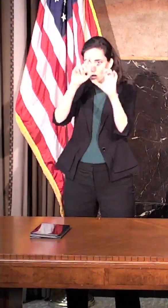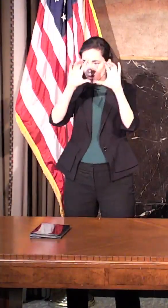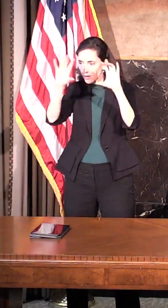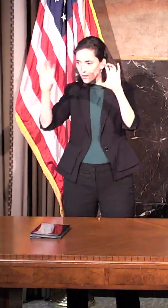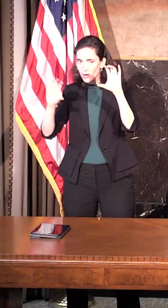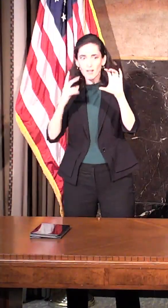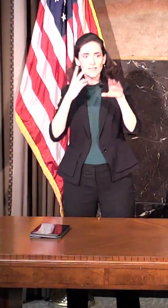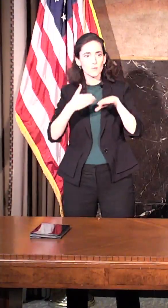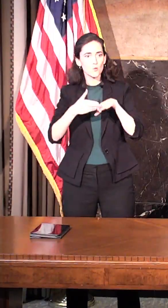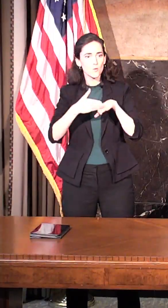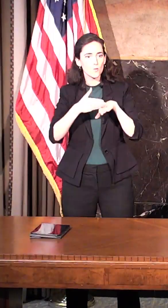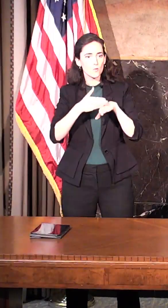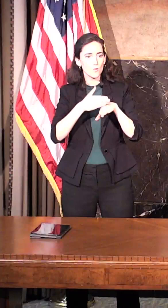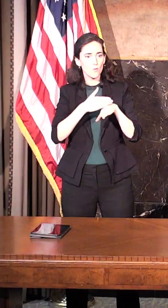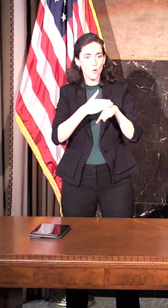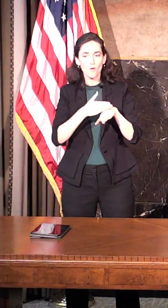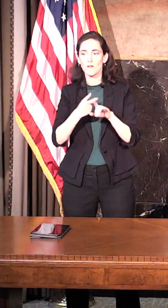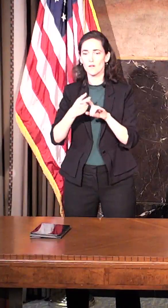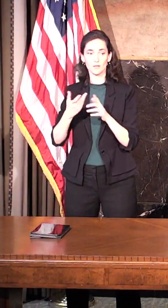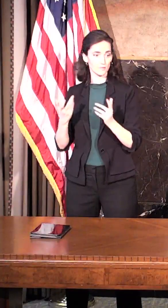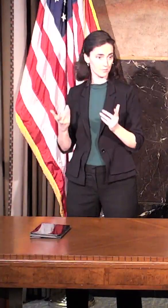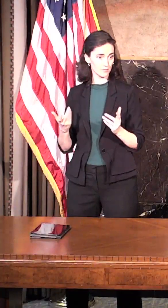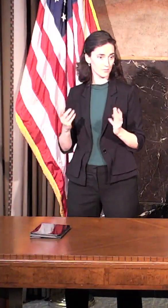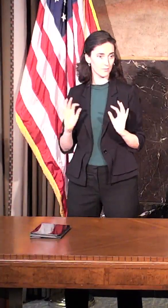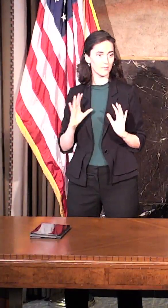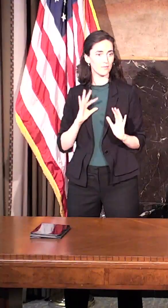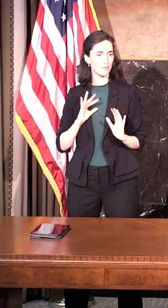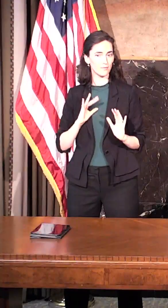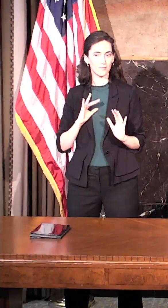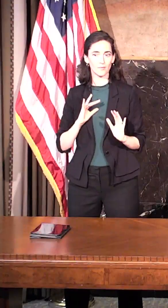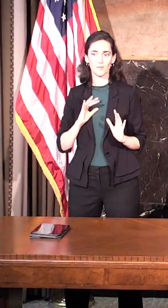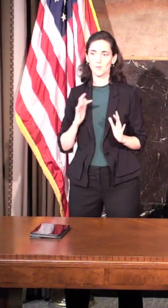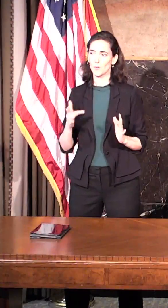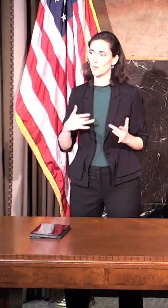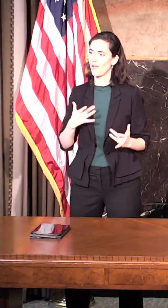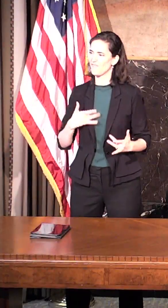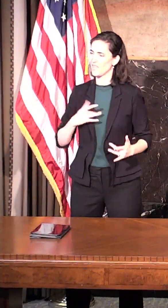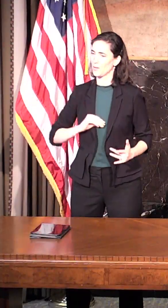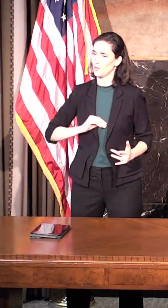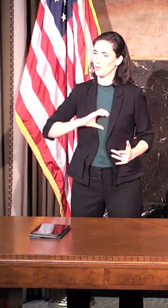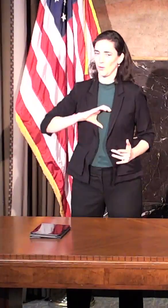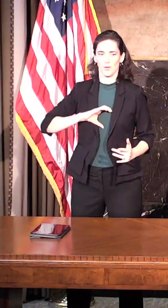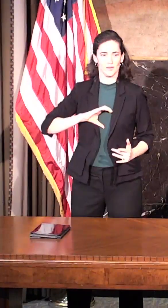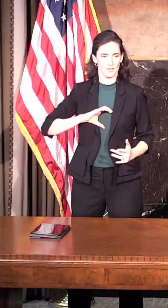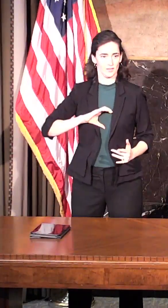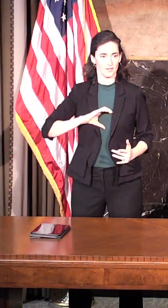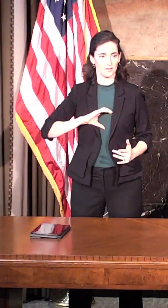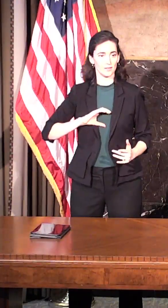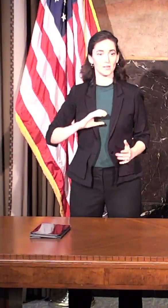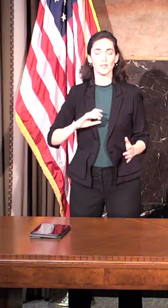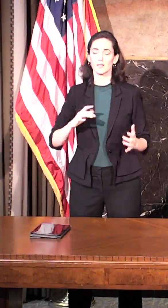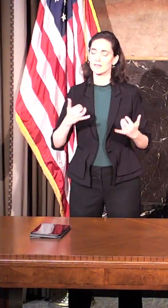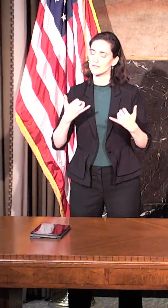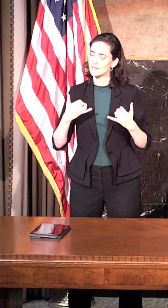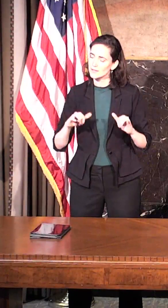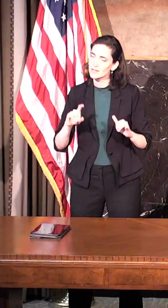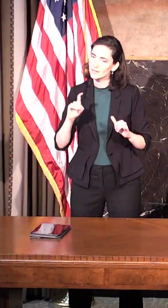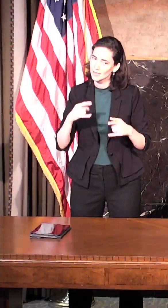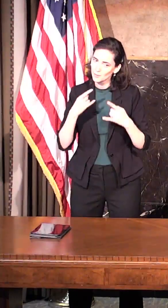on what we're seeing in Louisiana. That is very, very gratifying. But we still have to wear our